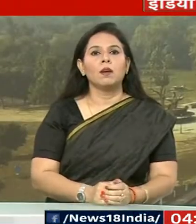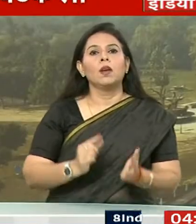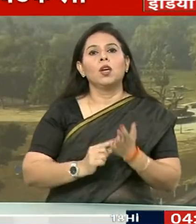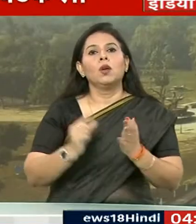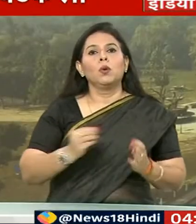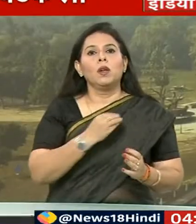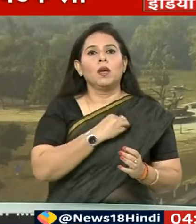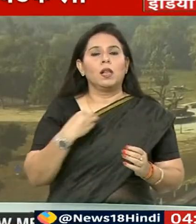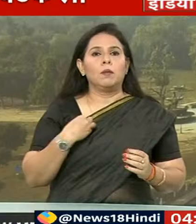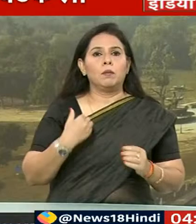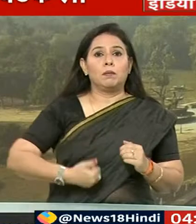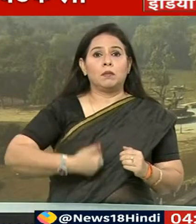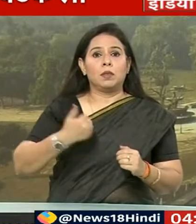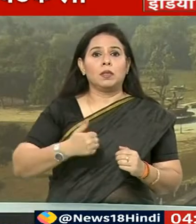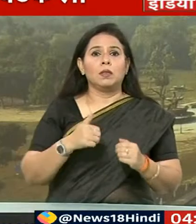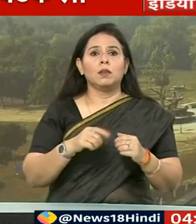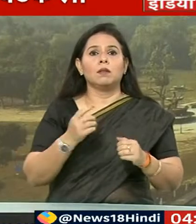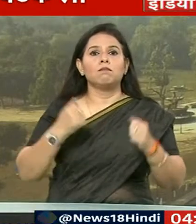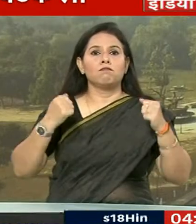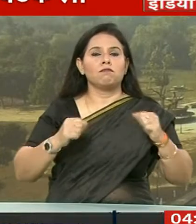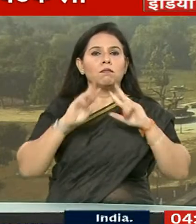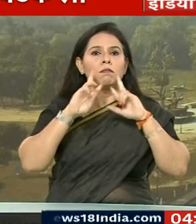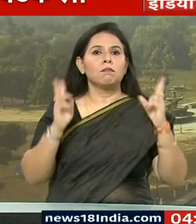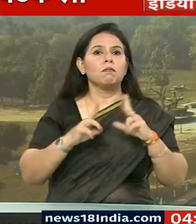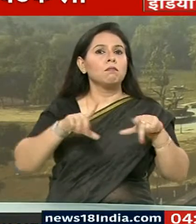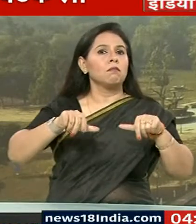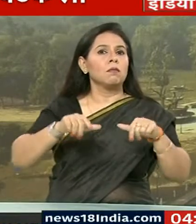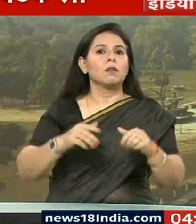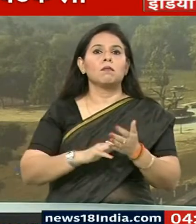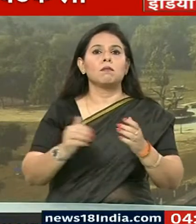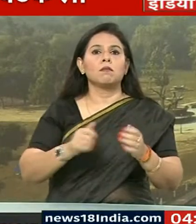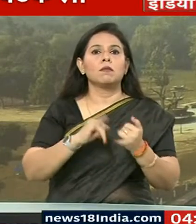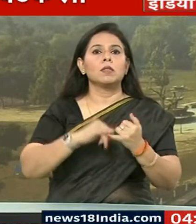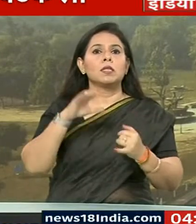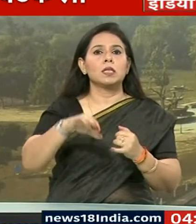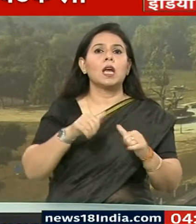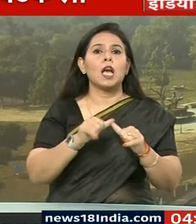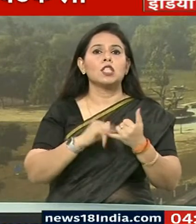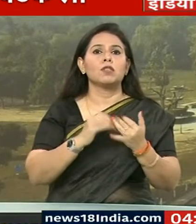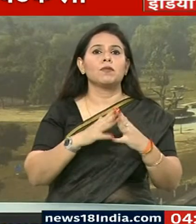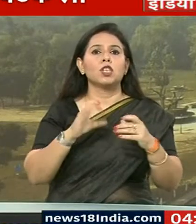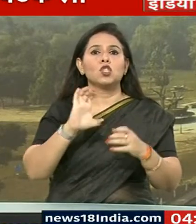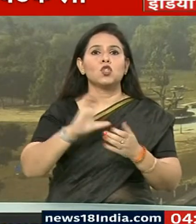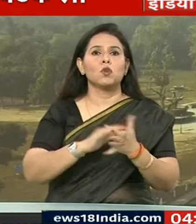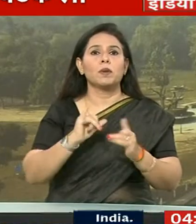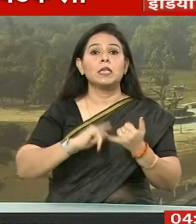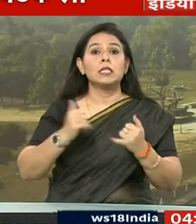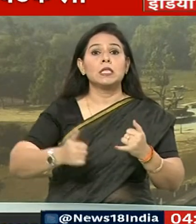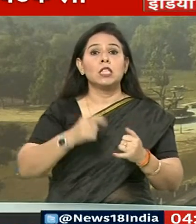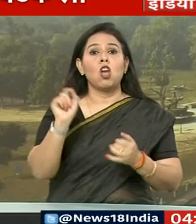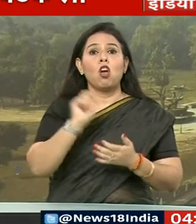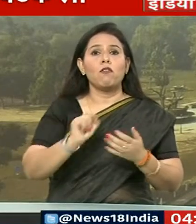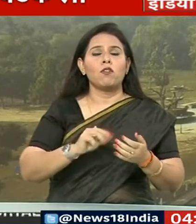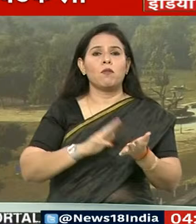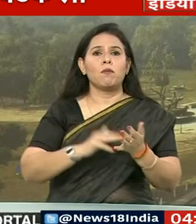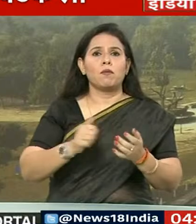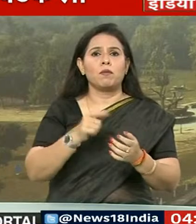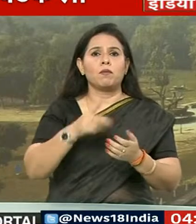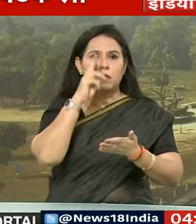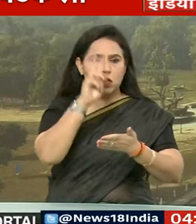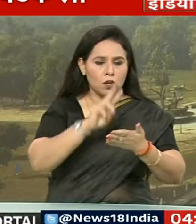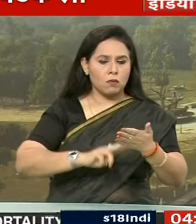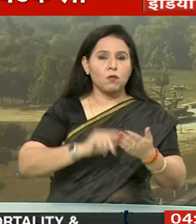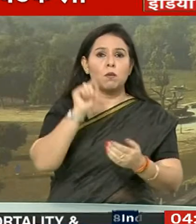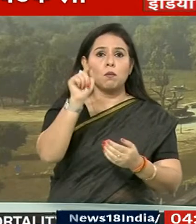Health Minister Dr. Harshvardhan chaired a meeting with Minister of State Ashwini Chaubey and senior officials of the ministry. They reviewed